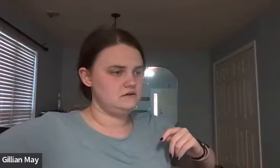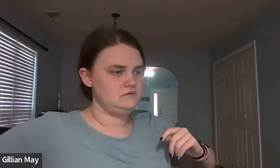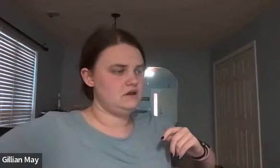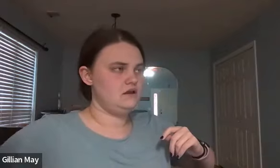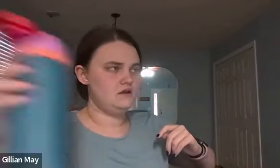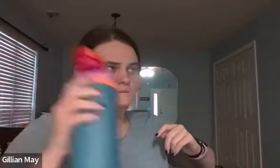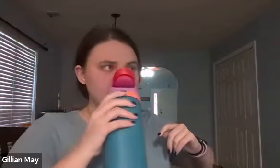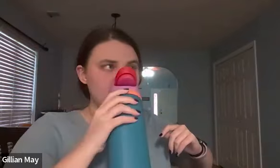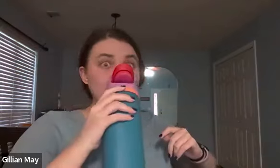Okay.